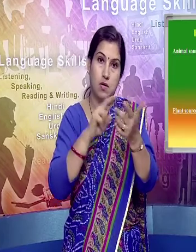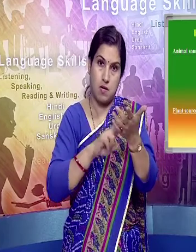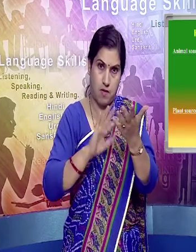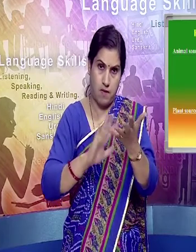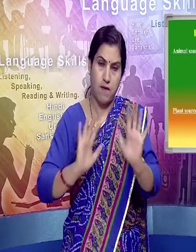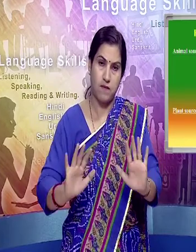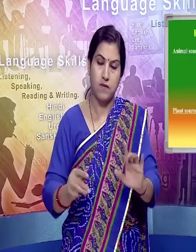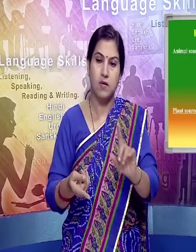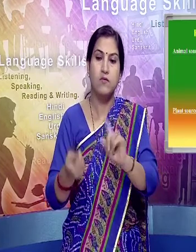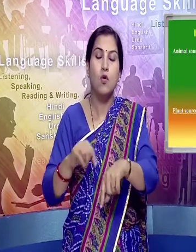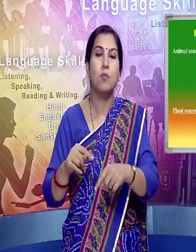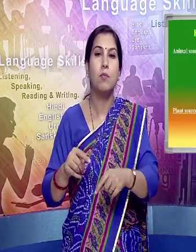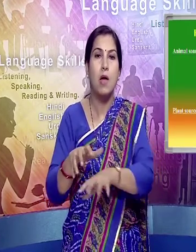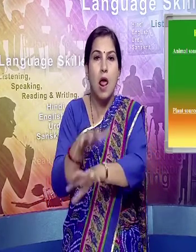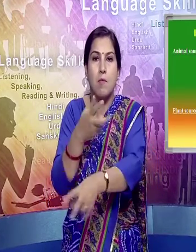animal sources of protein.